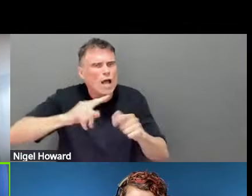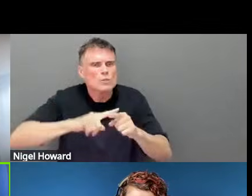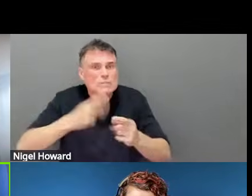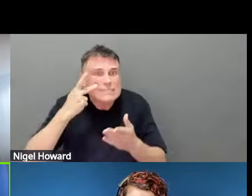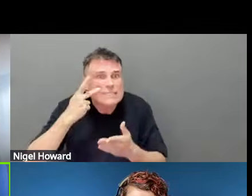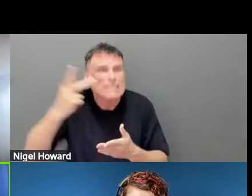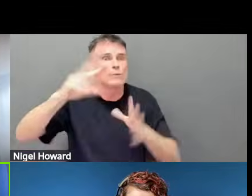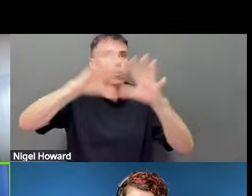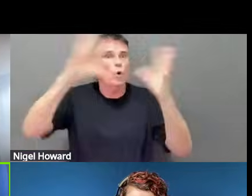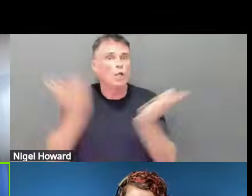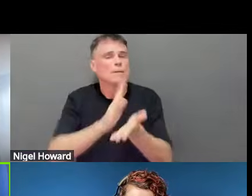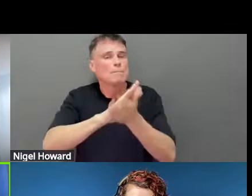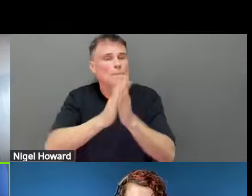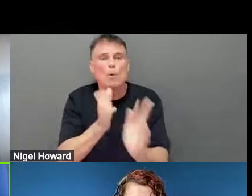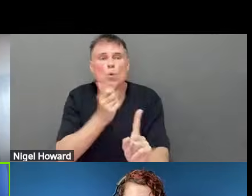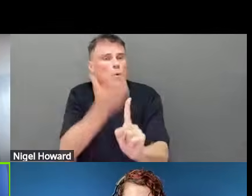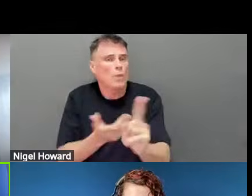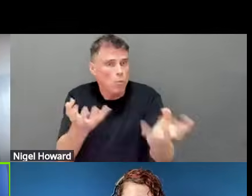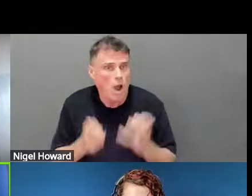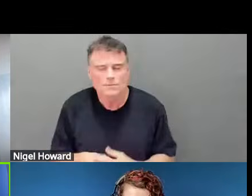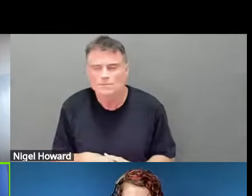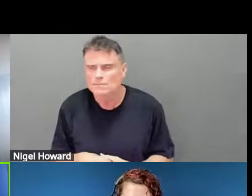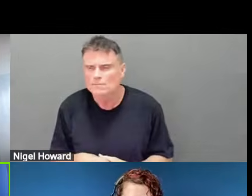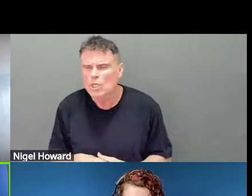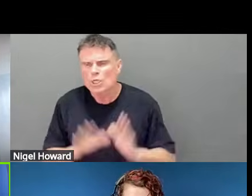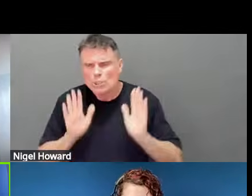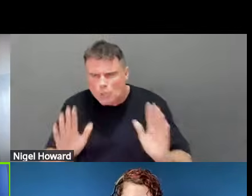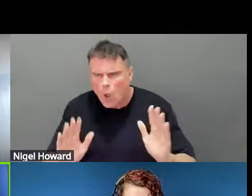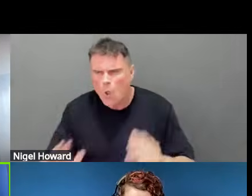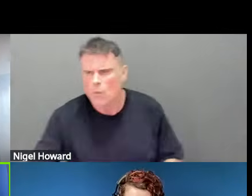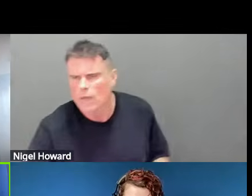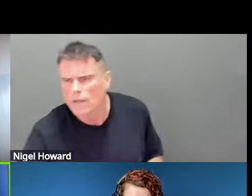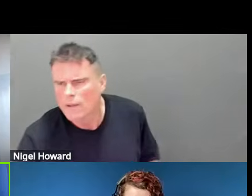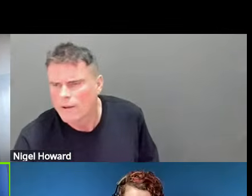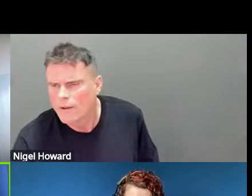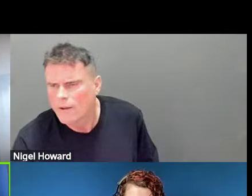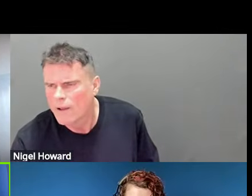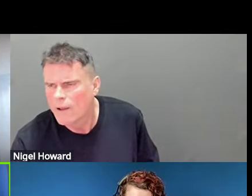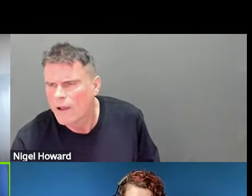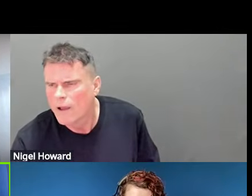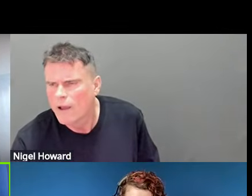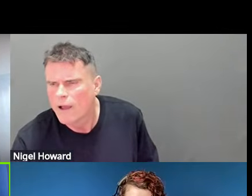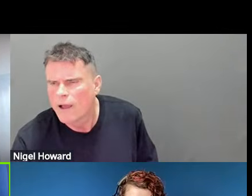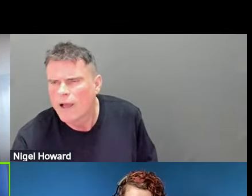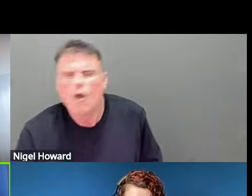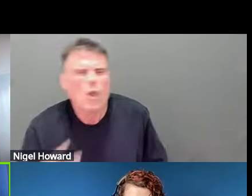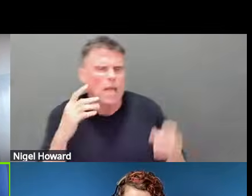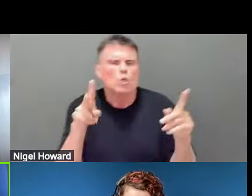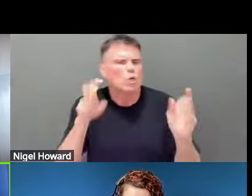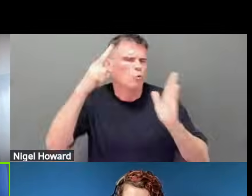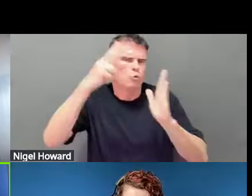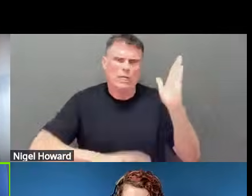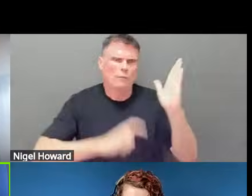Education provides every child with the opportunity to become who they are in the world.